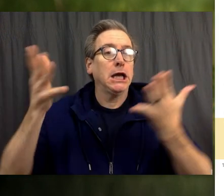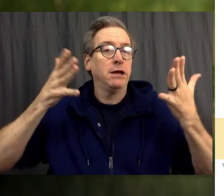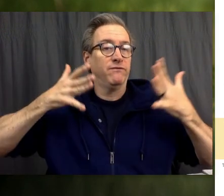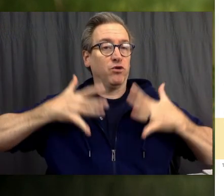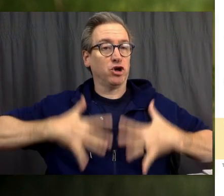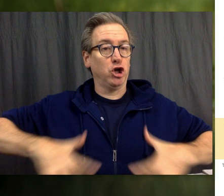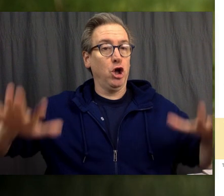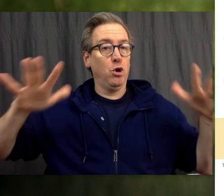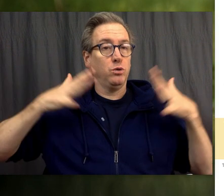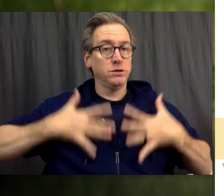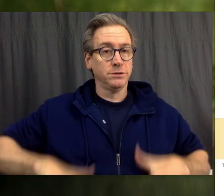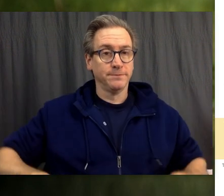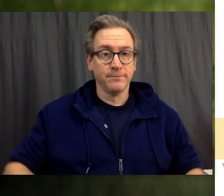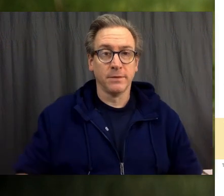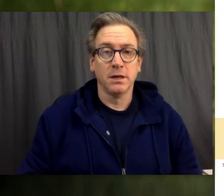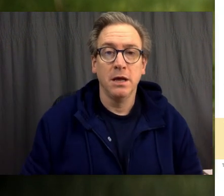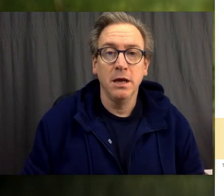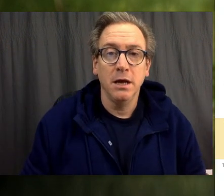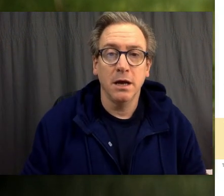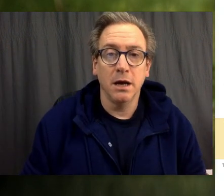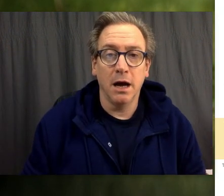Shopping for clothes.